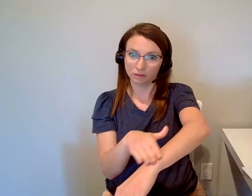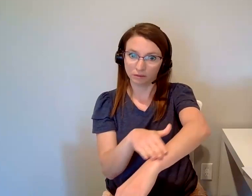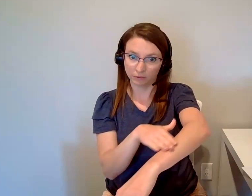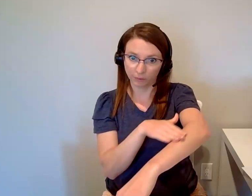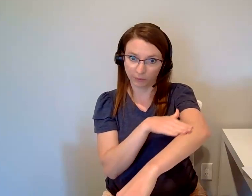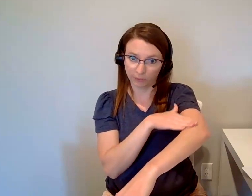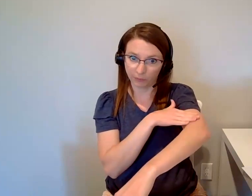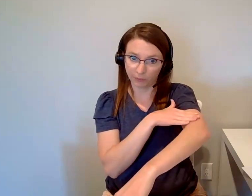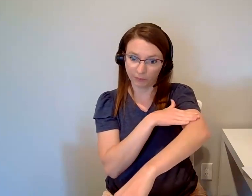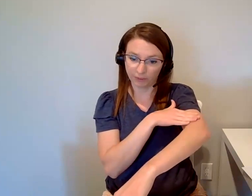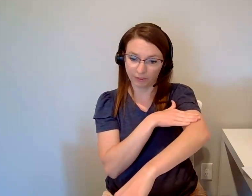slow,